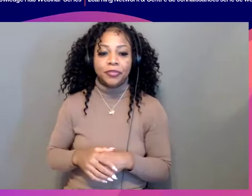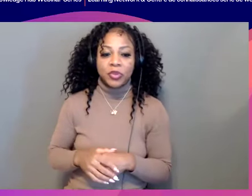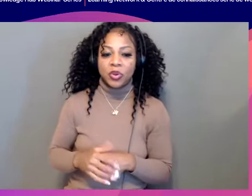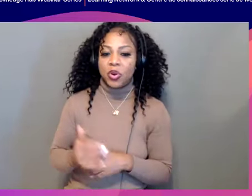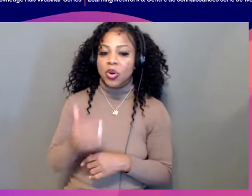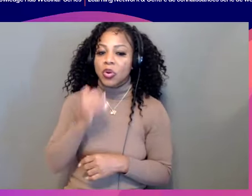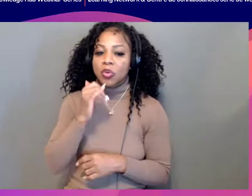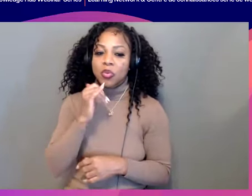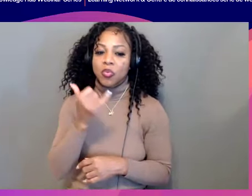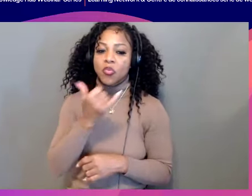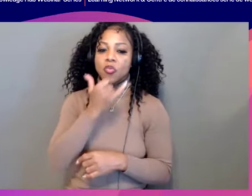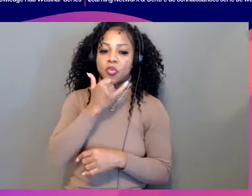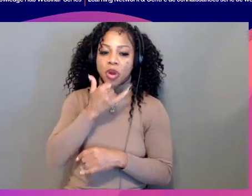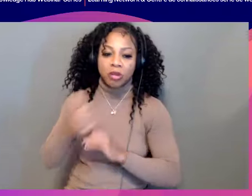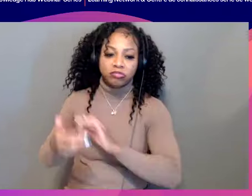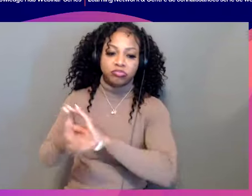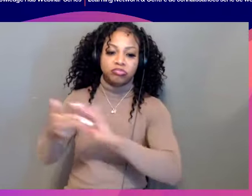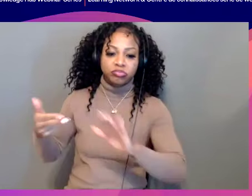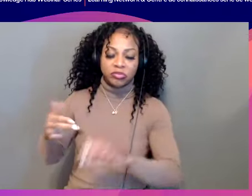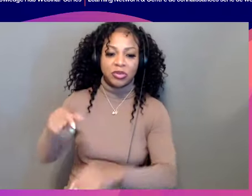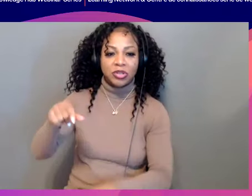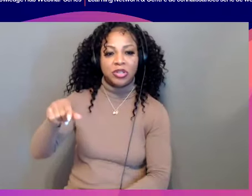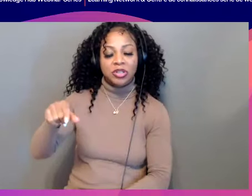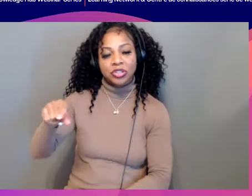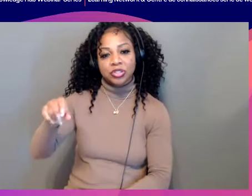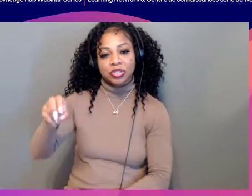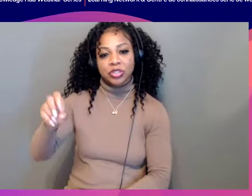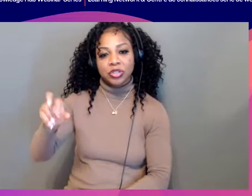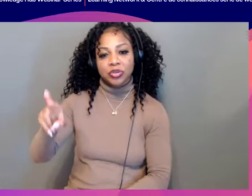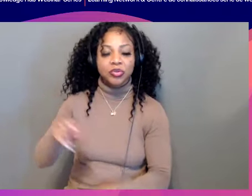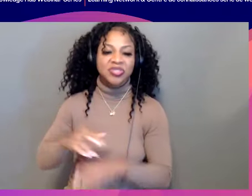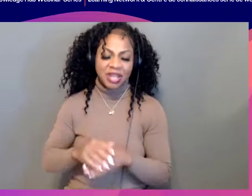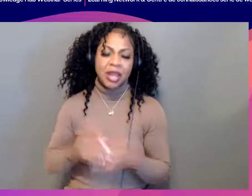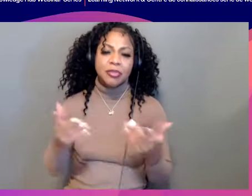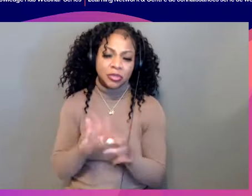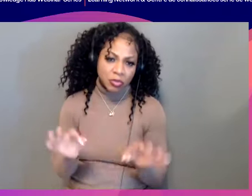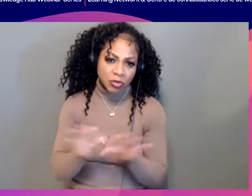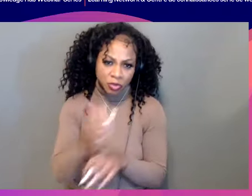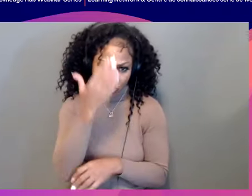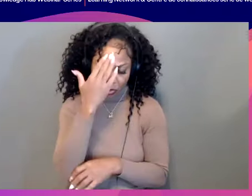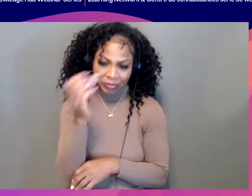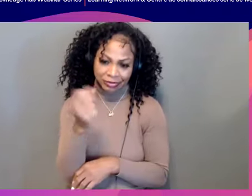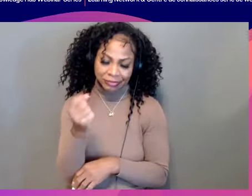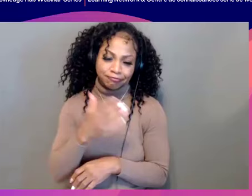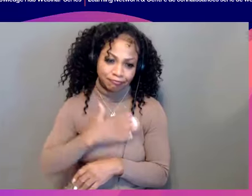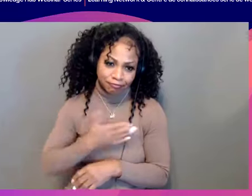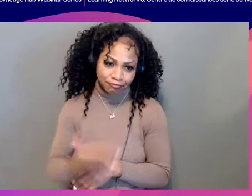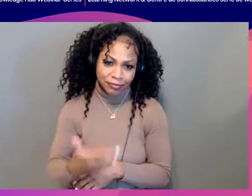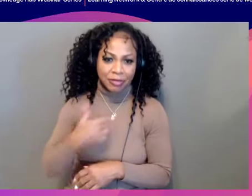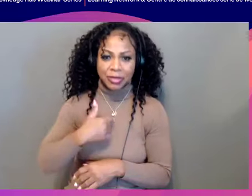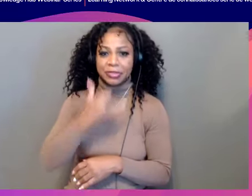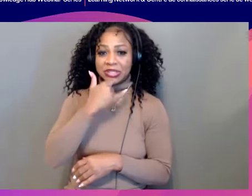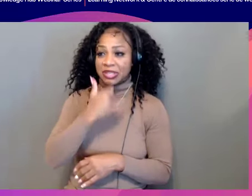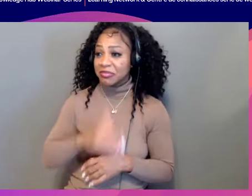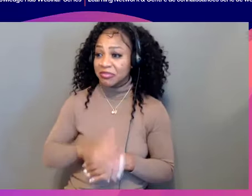So this is something that happens frequently, and it's really important to note that we all make mistakes. I've misgendered people many times, even